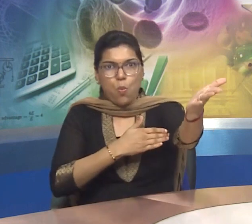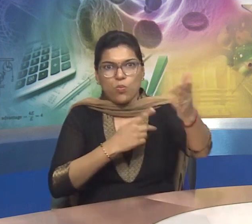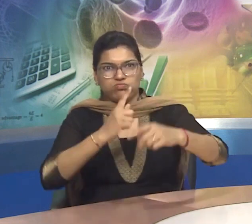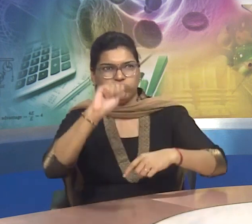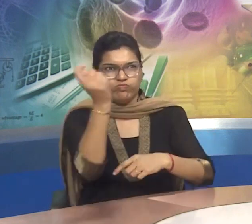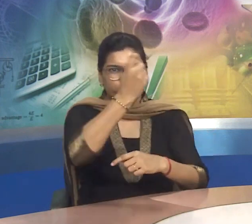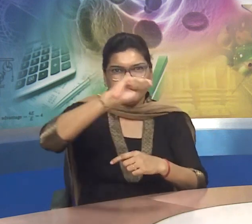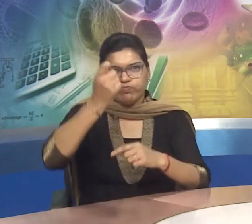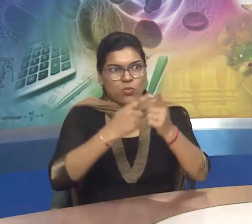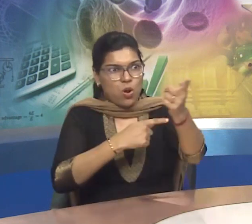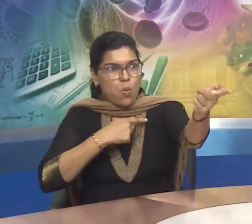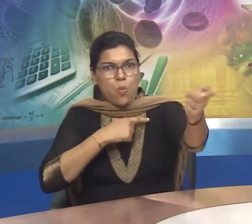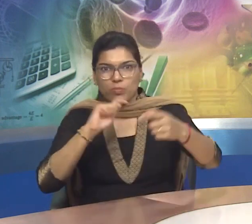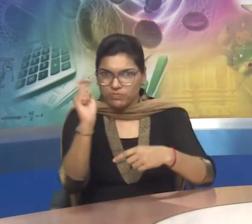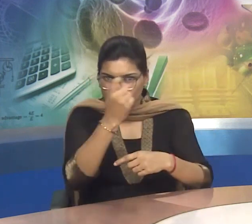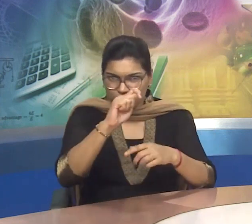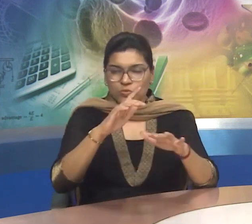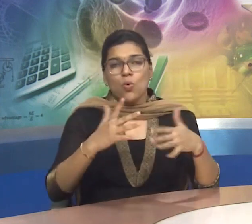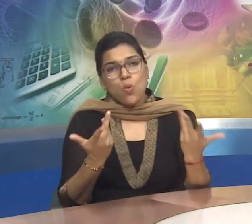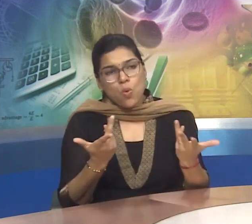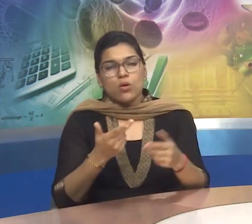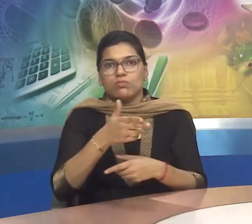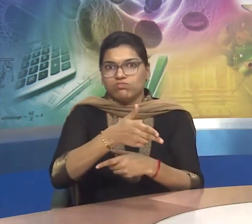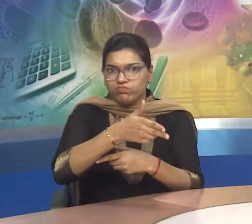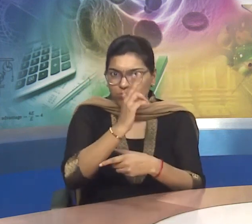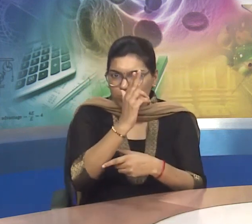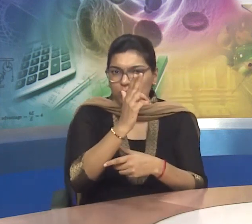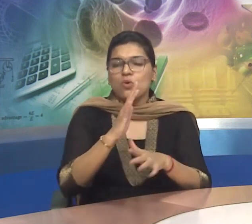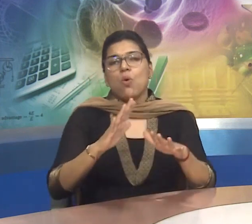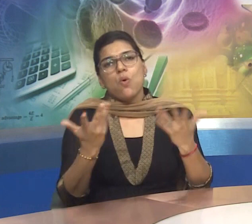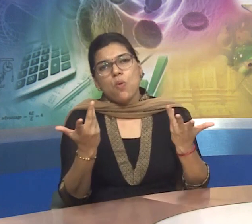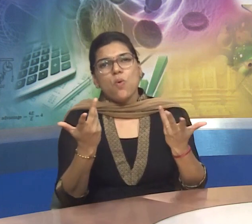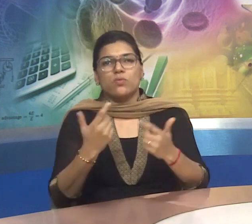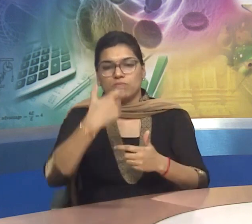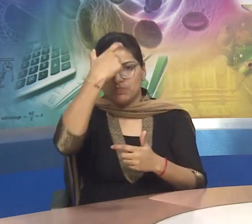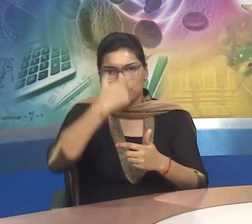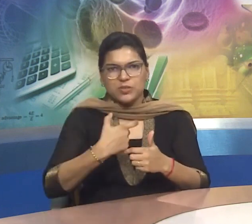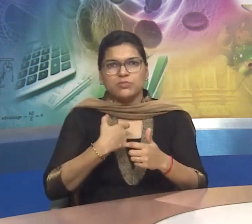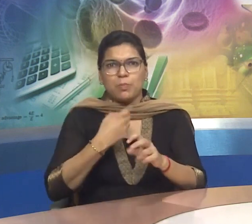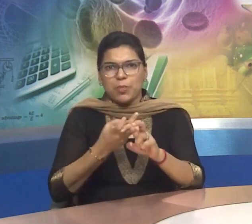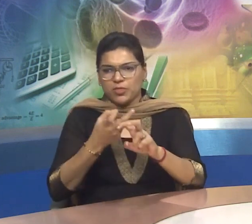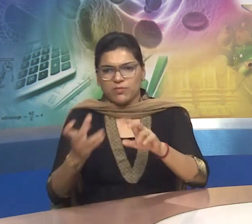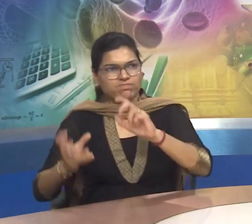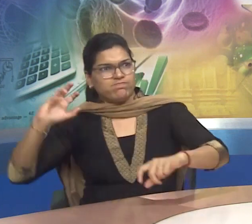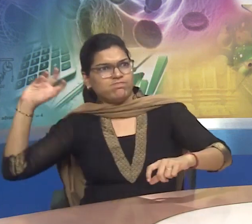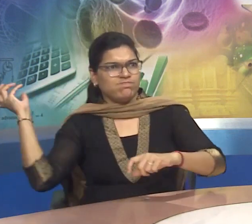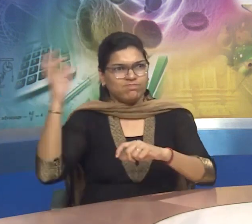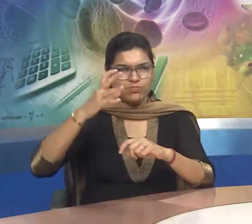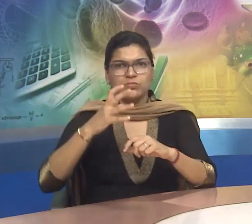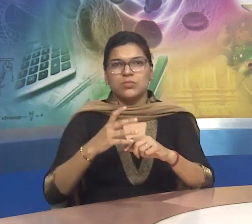weapons which are used to kill, to disturb, to disrupt the other